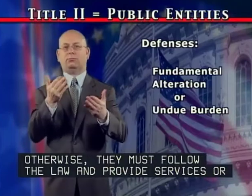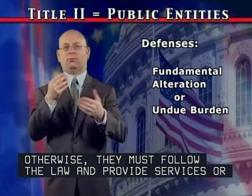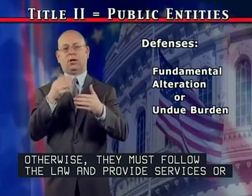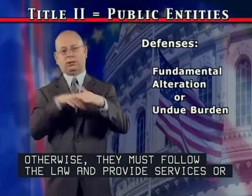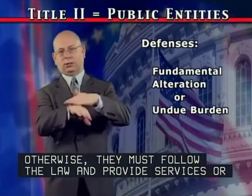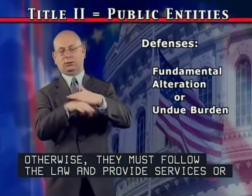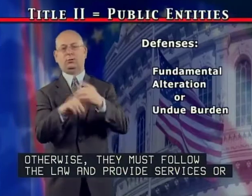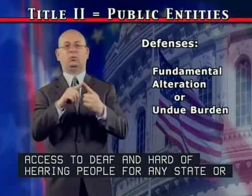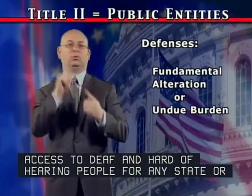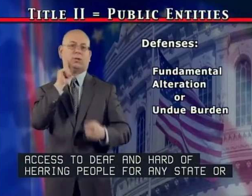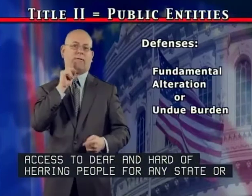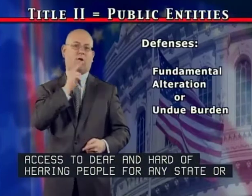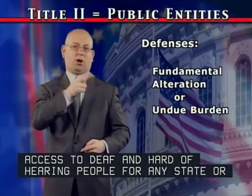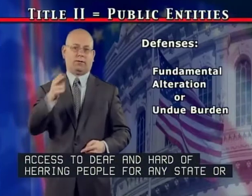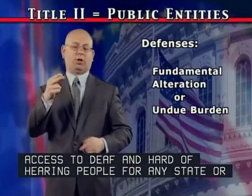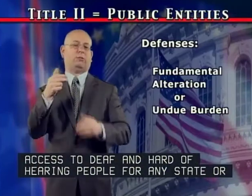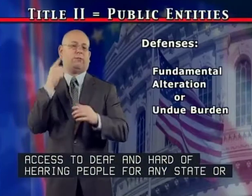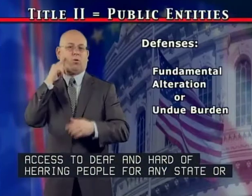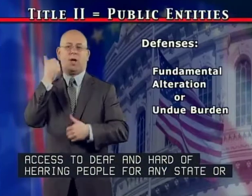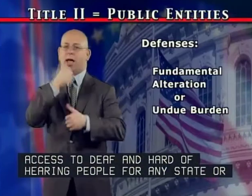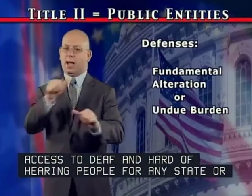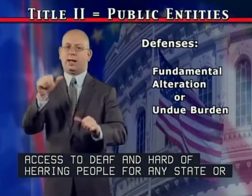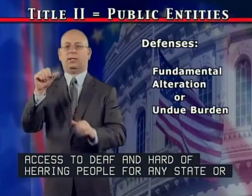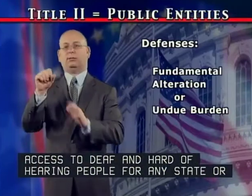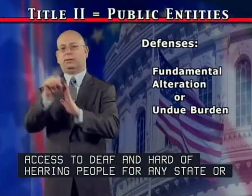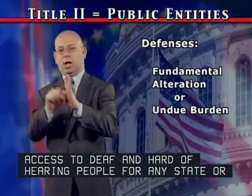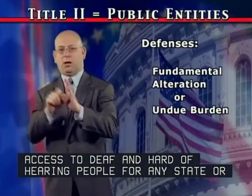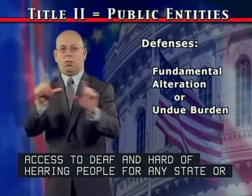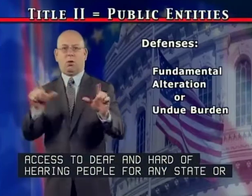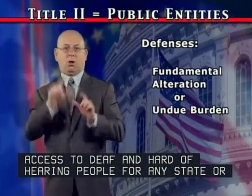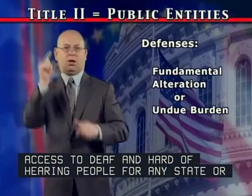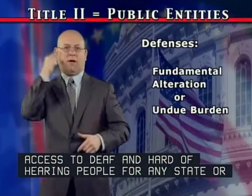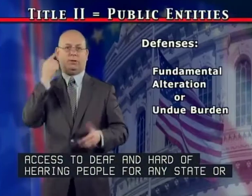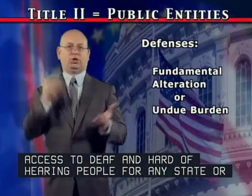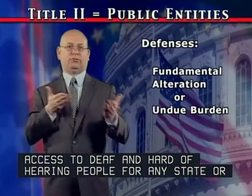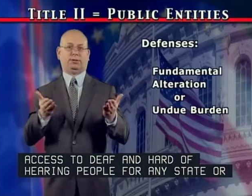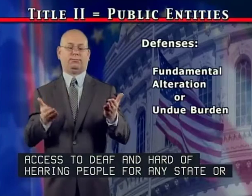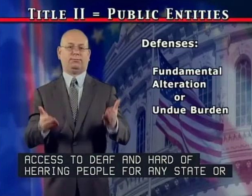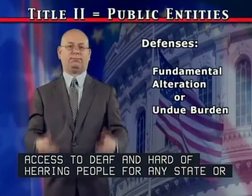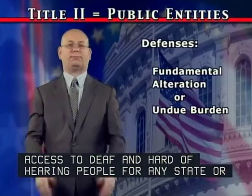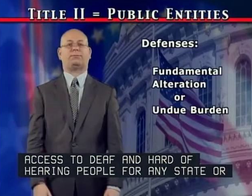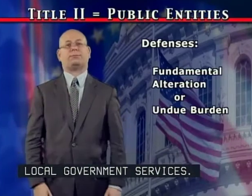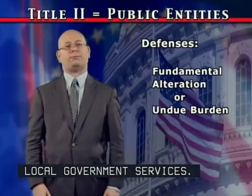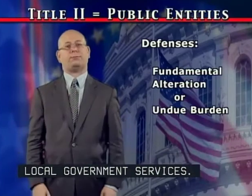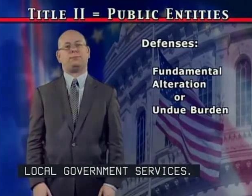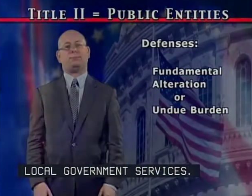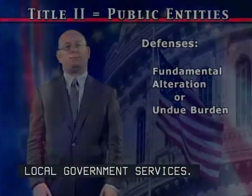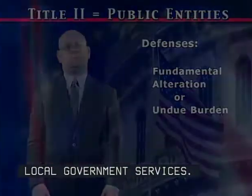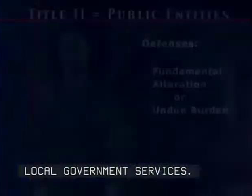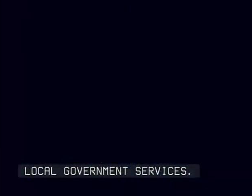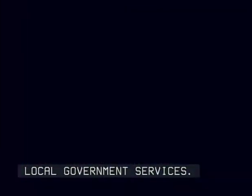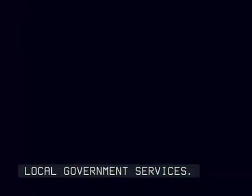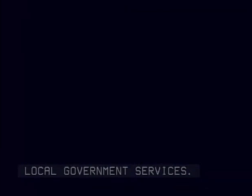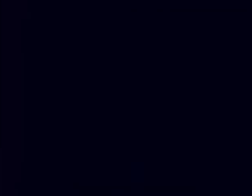provide services or access to deaf and hard of hearing people for any state or local government services.